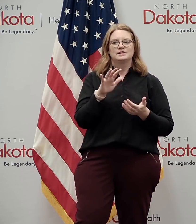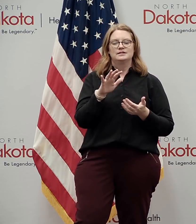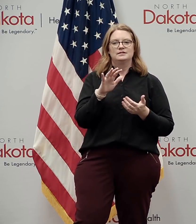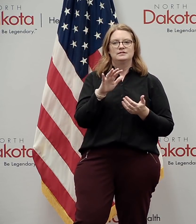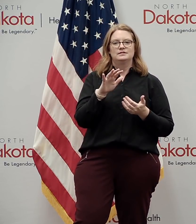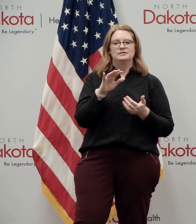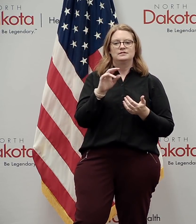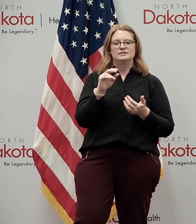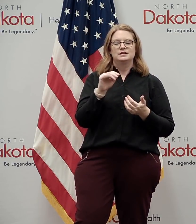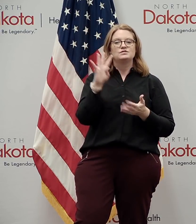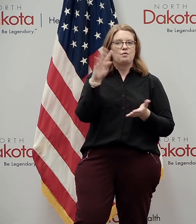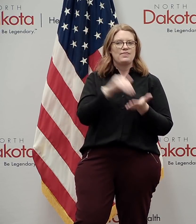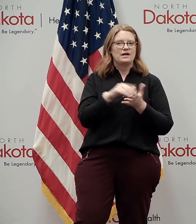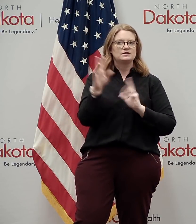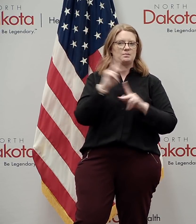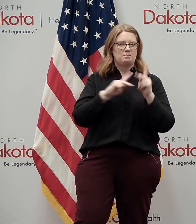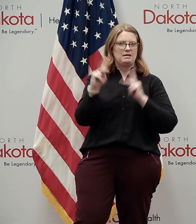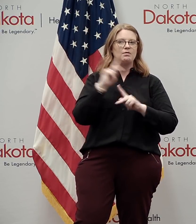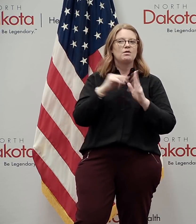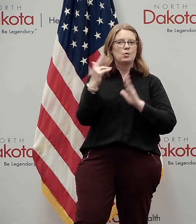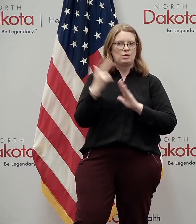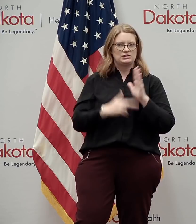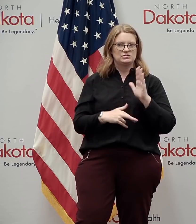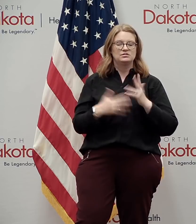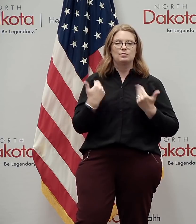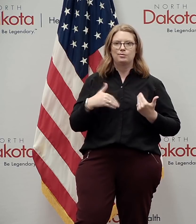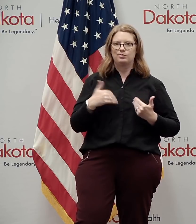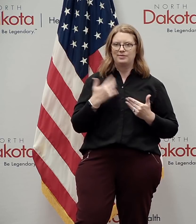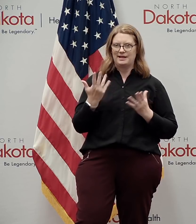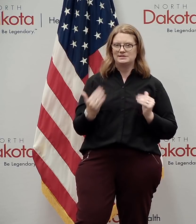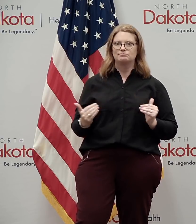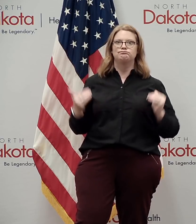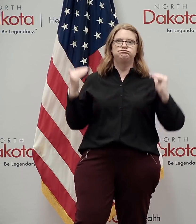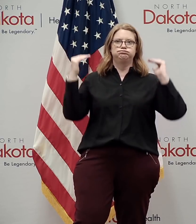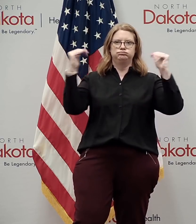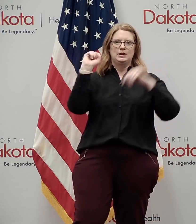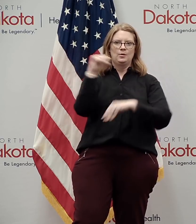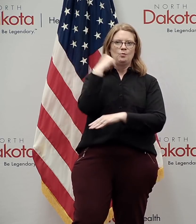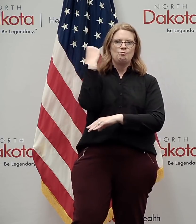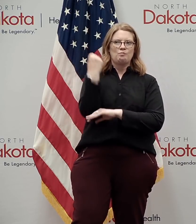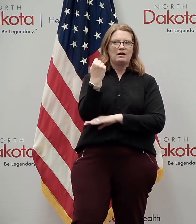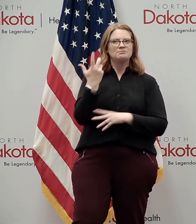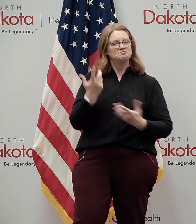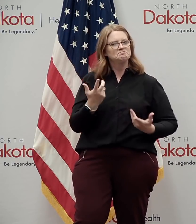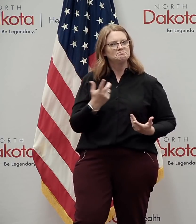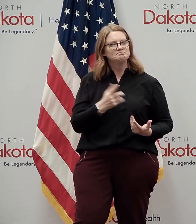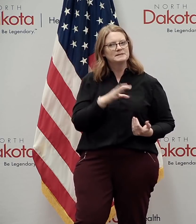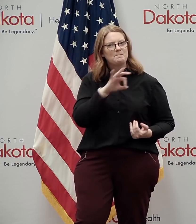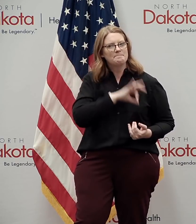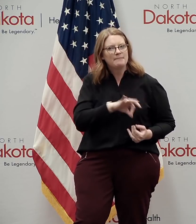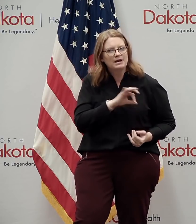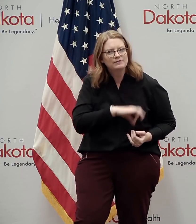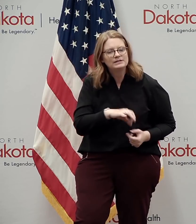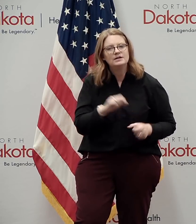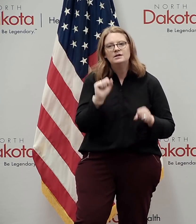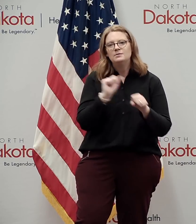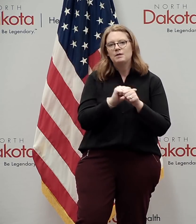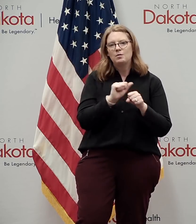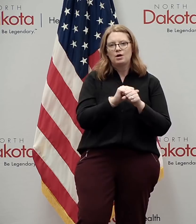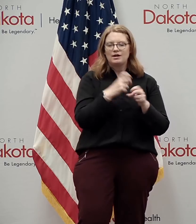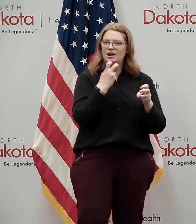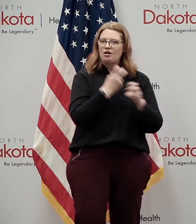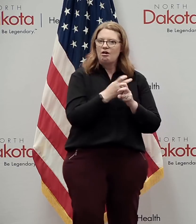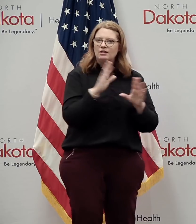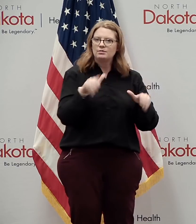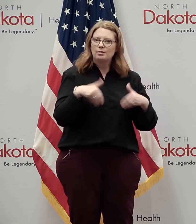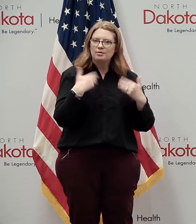That's 2.5 times more than any previous conference. So again, there are some silver linings where by working hard to deliver